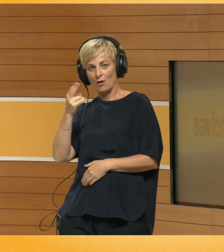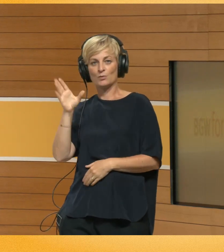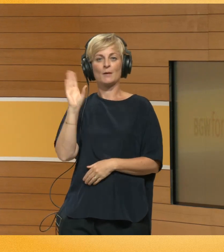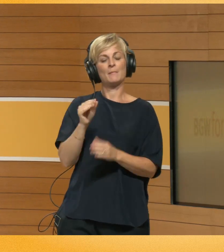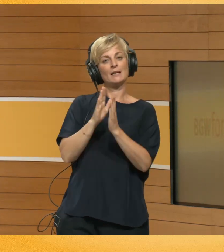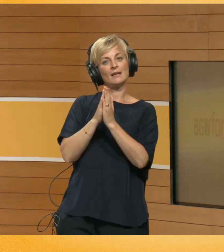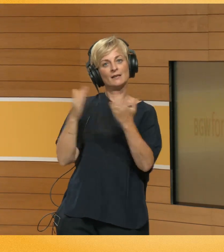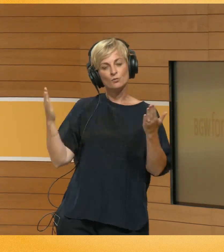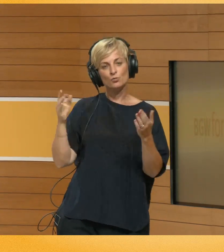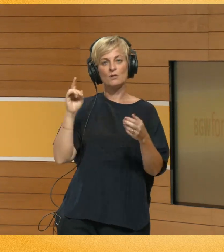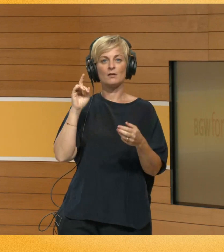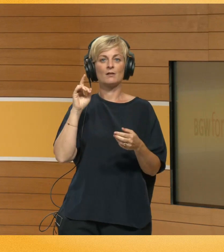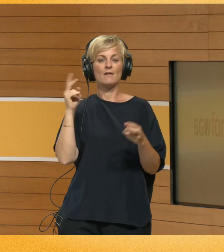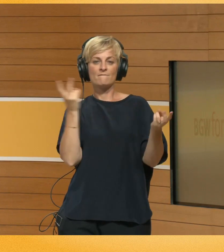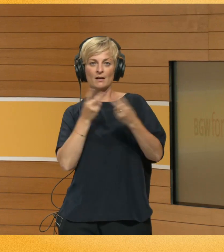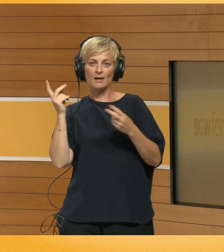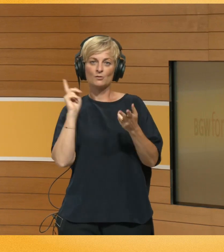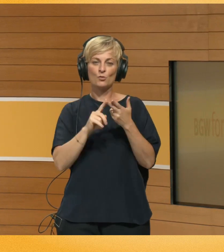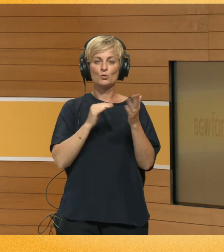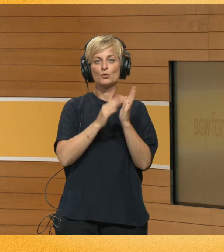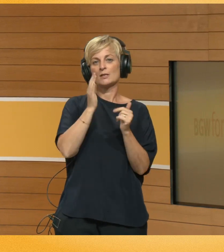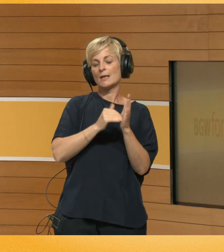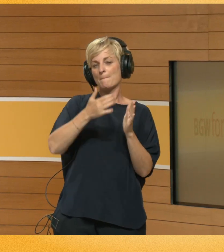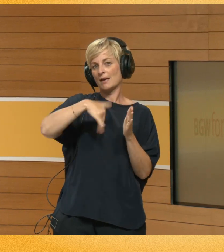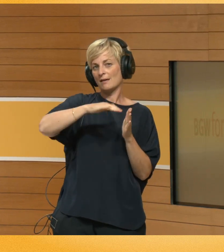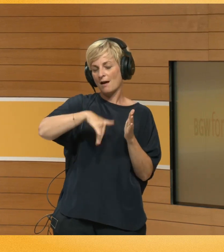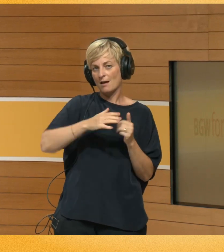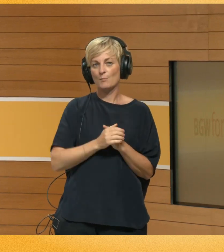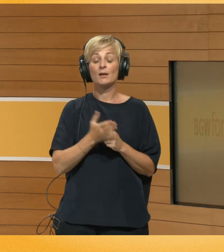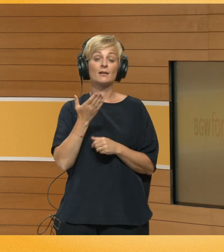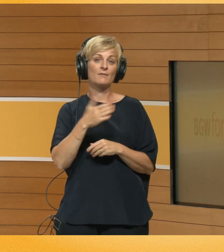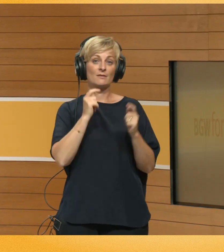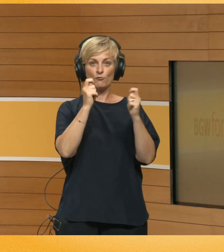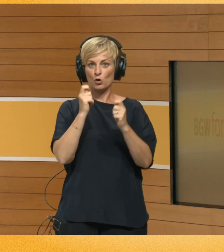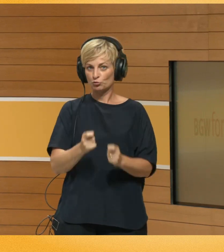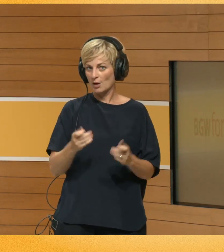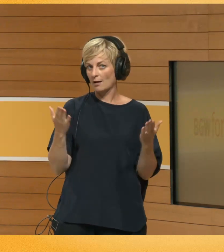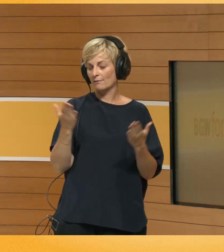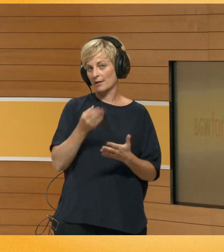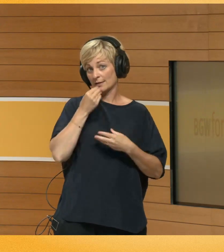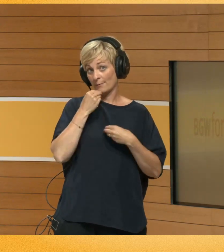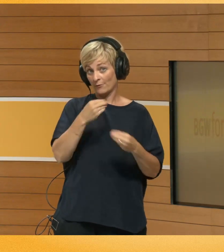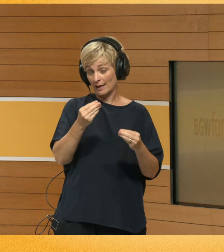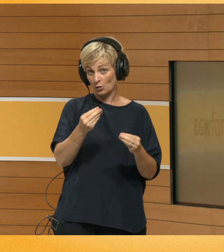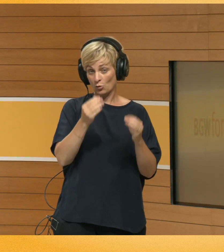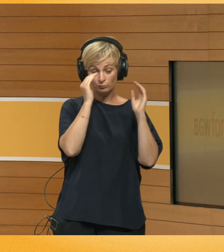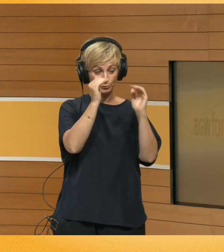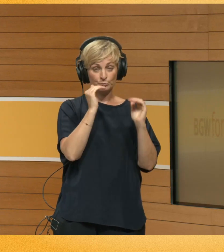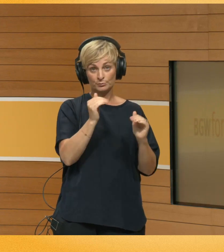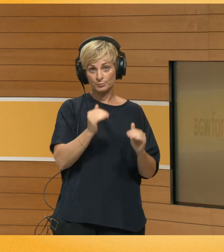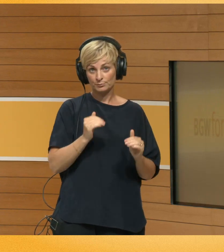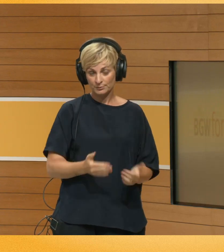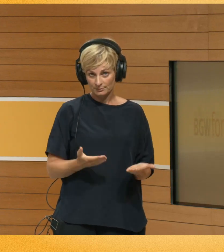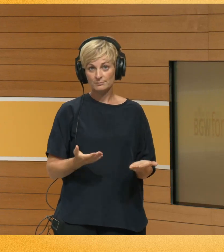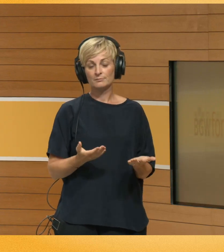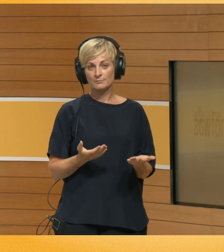We're suggesting best practices and including the safety seating handling in emergency planning,